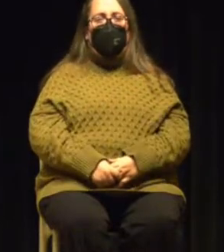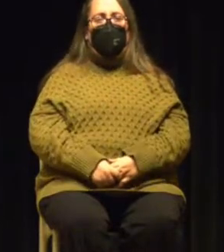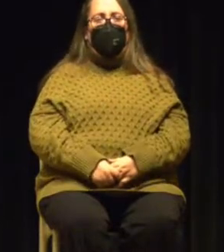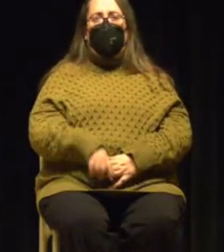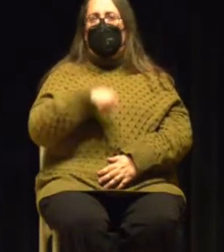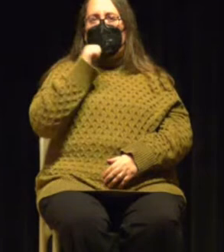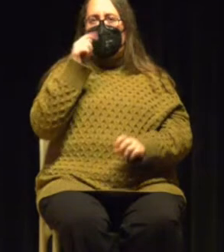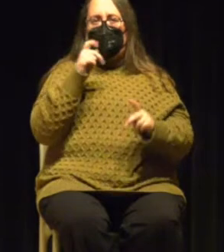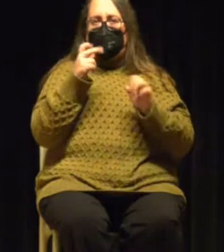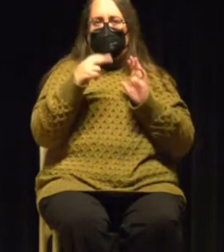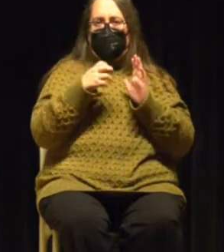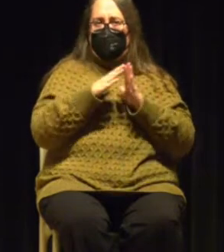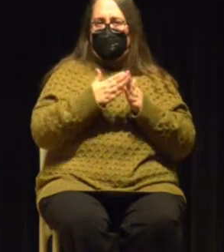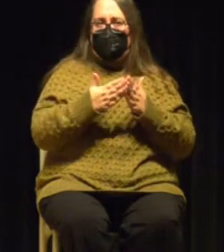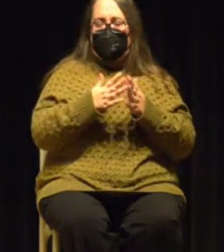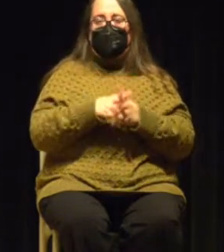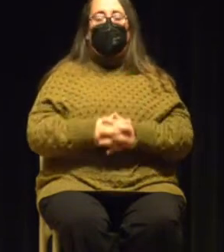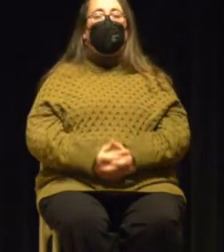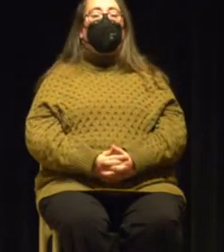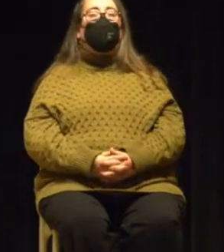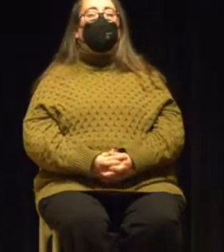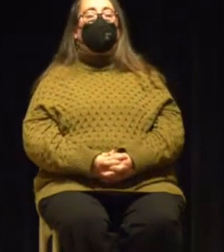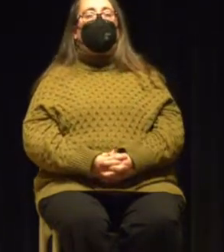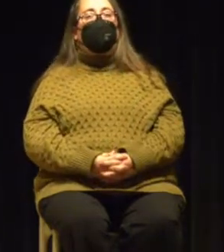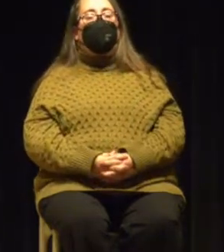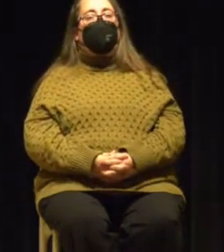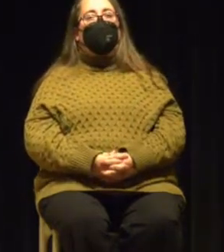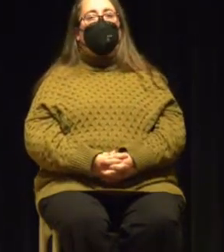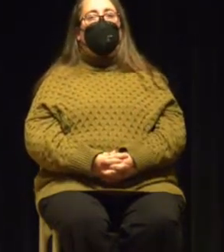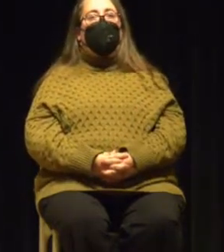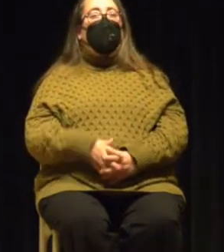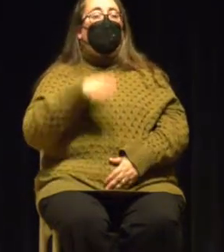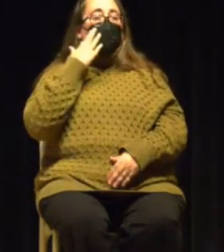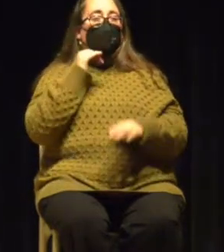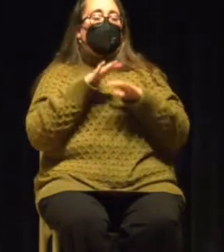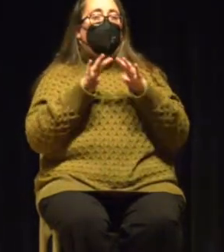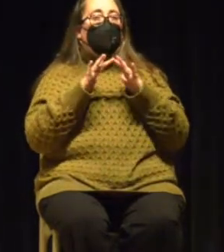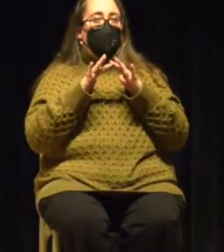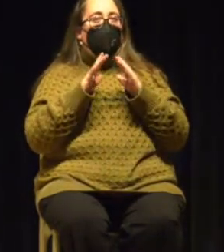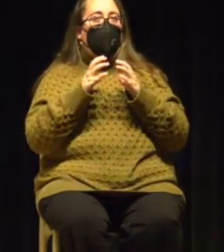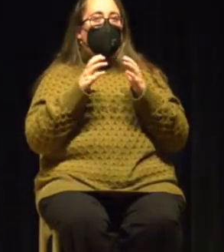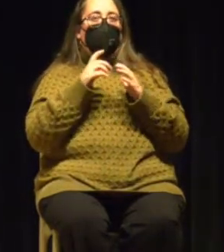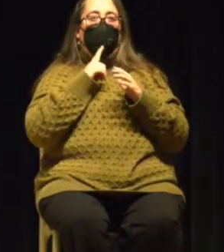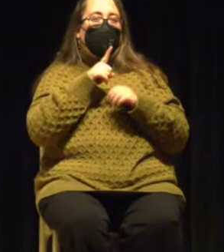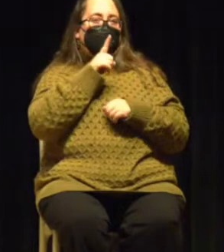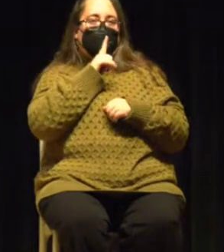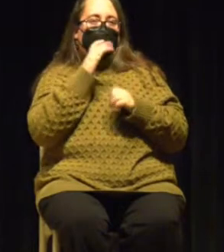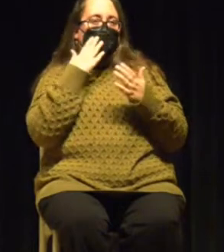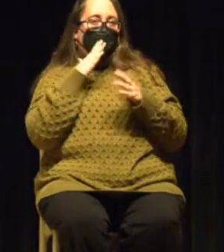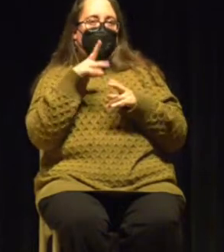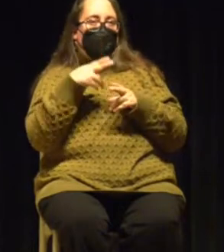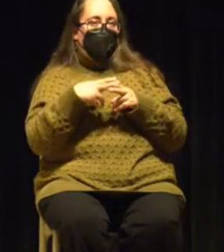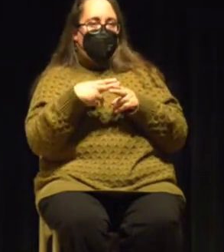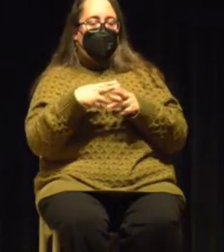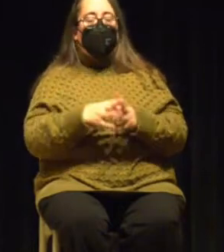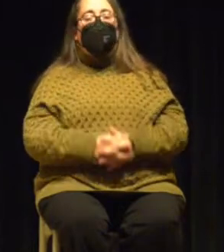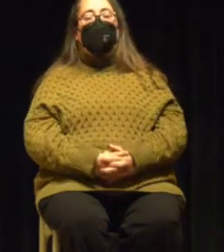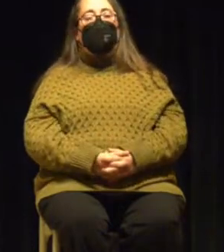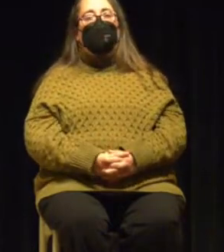read your books, I imagine. I imagine because it's on the internet, a lot of them are anonymous.